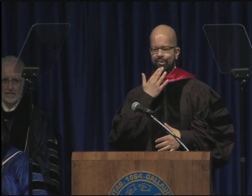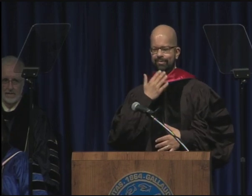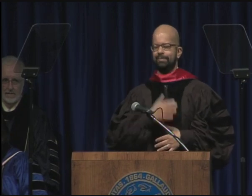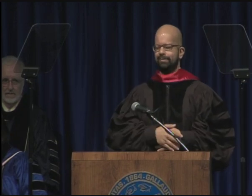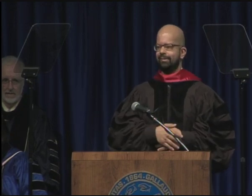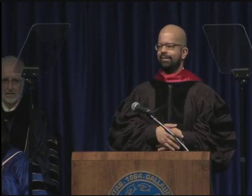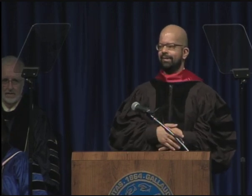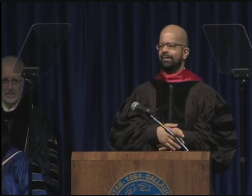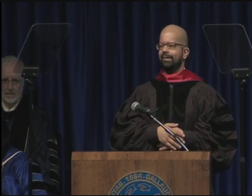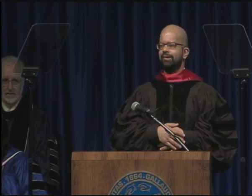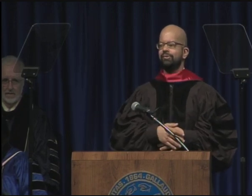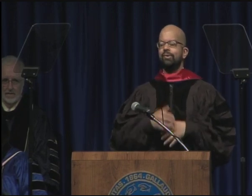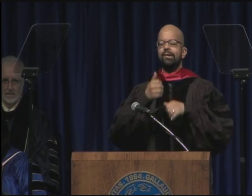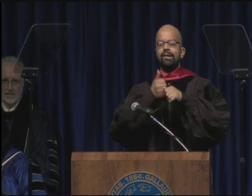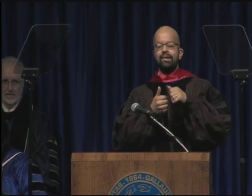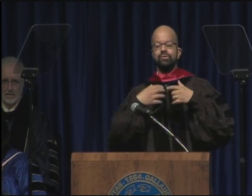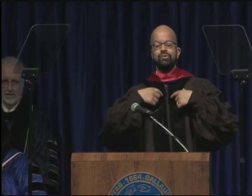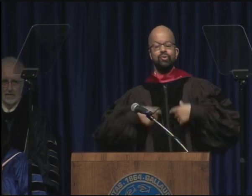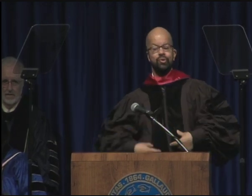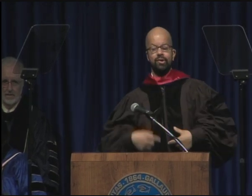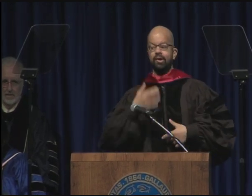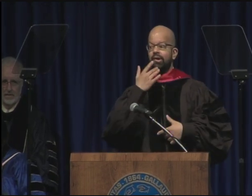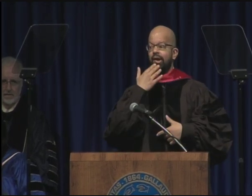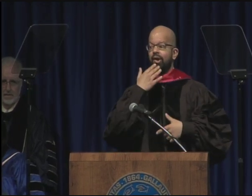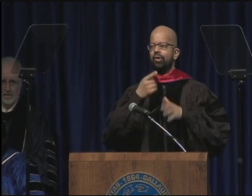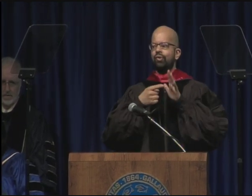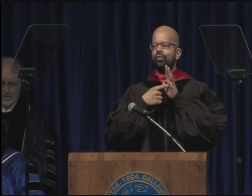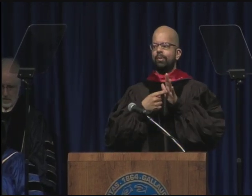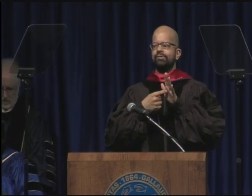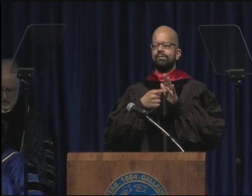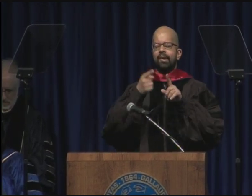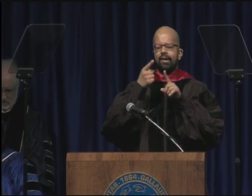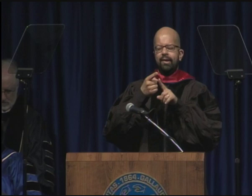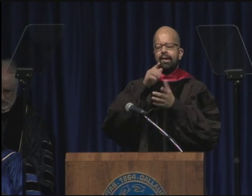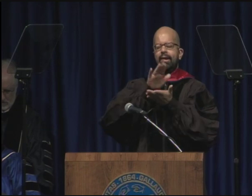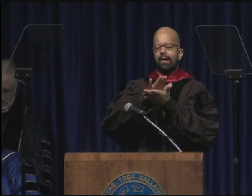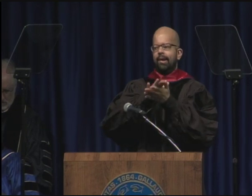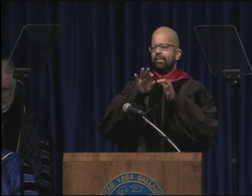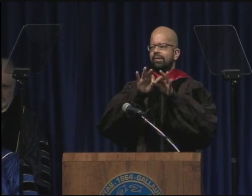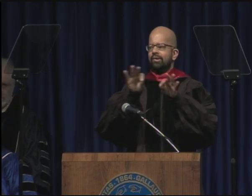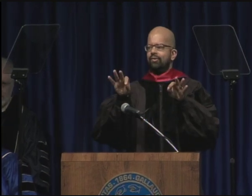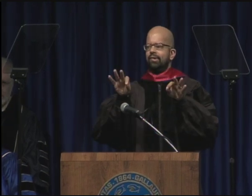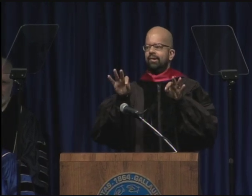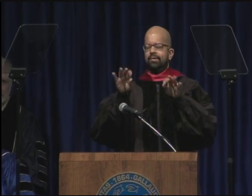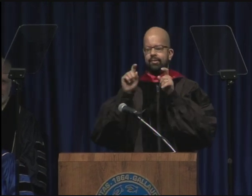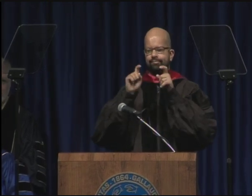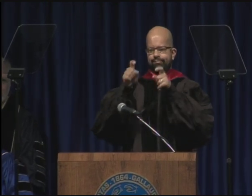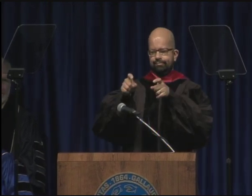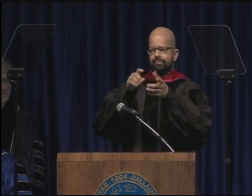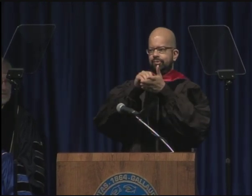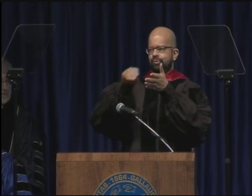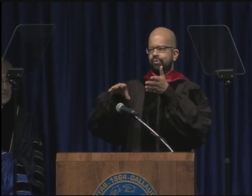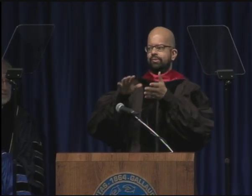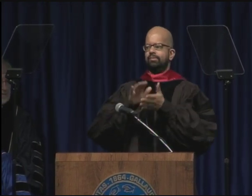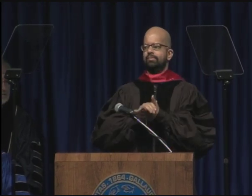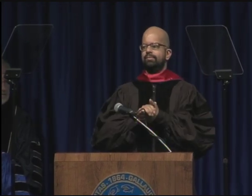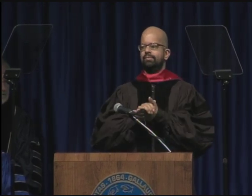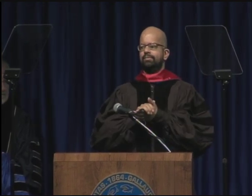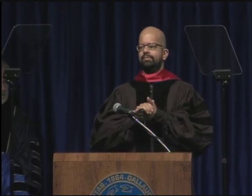Now I'd like to talk a little bit about the hoods that we're going to award today. Each hood color represents a particular academic degree which